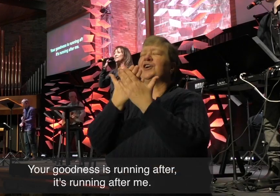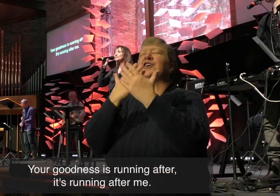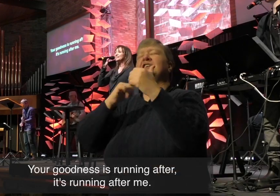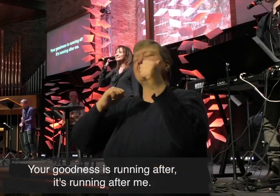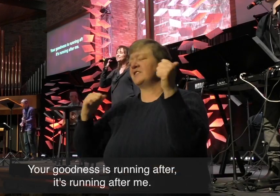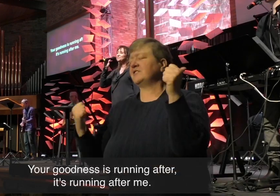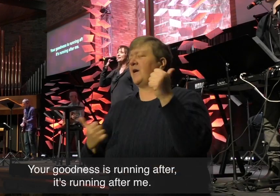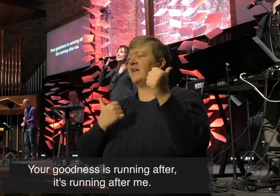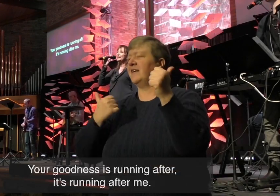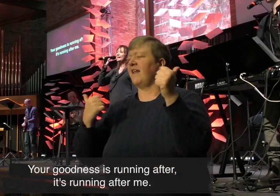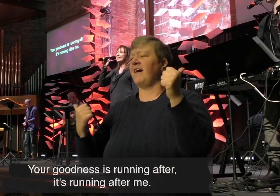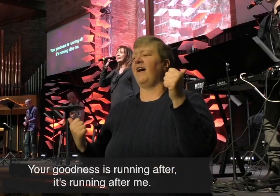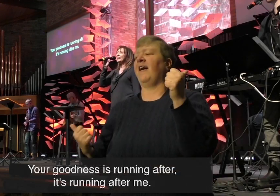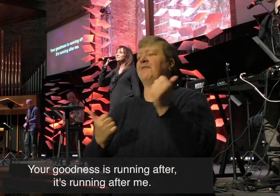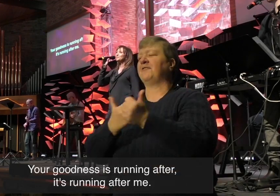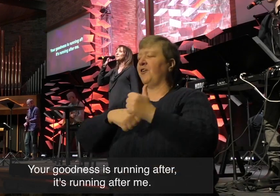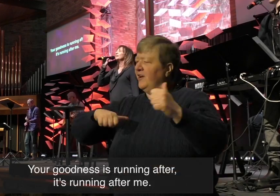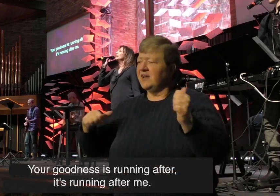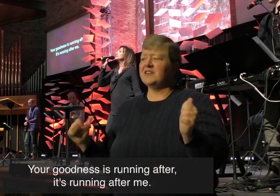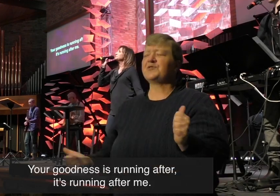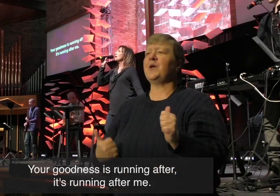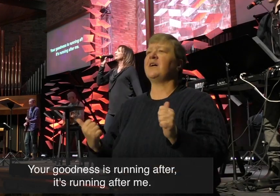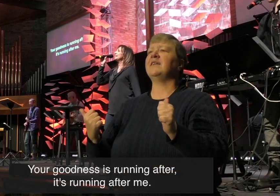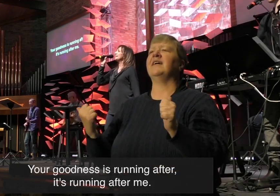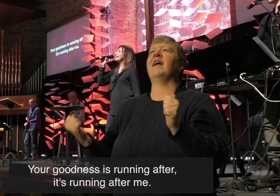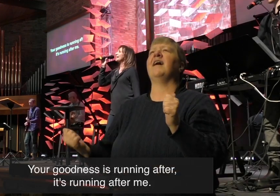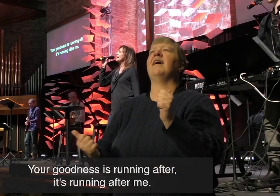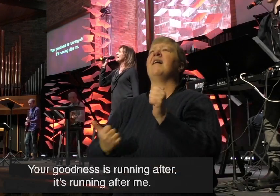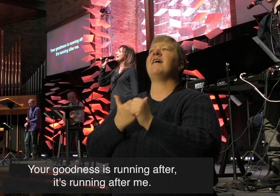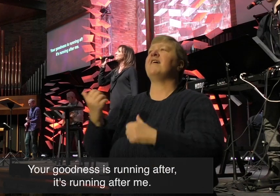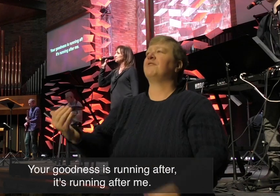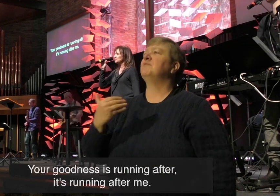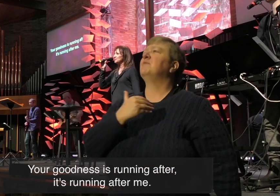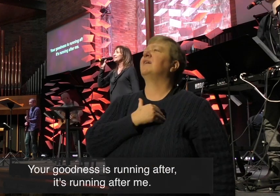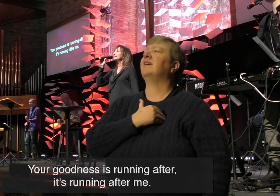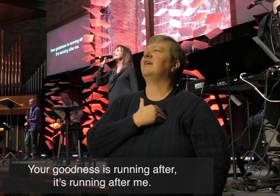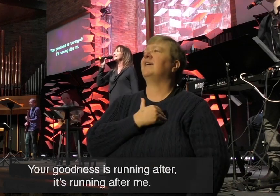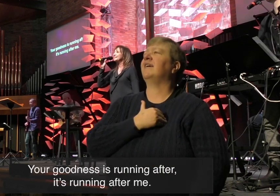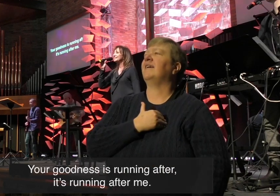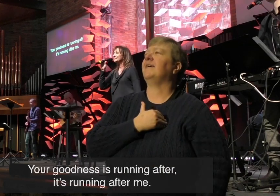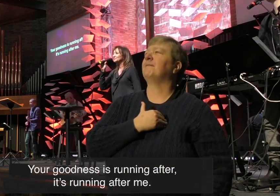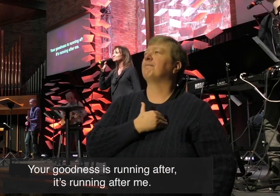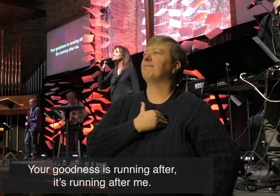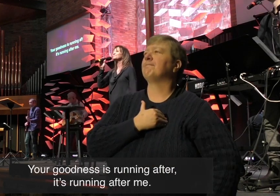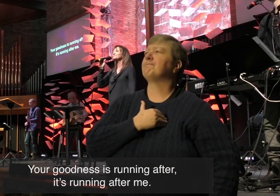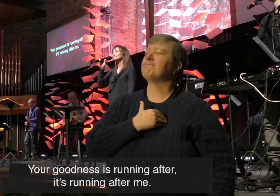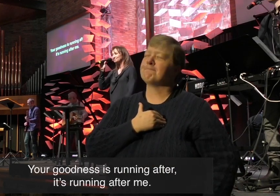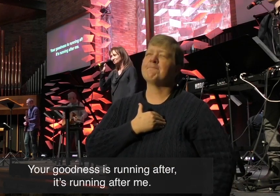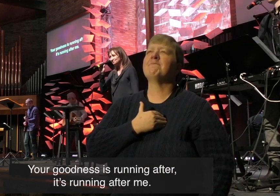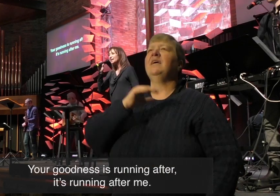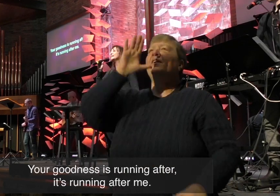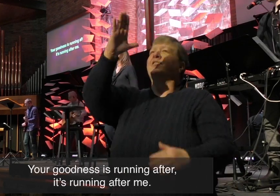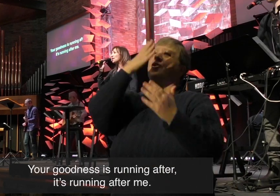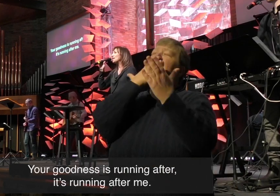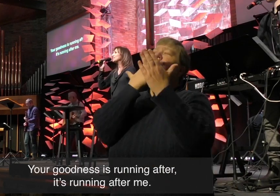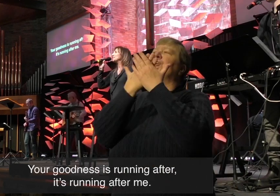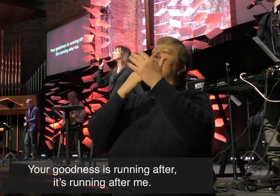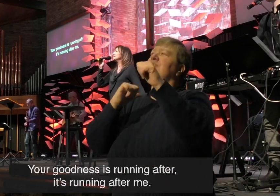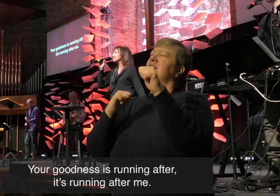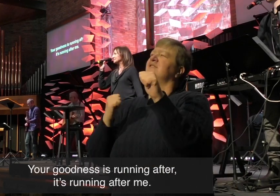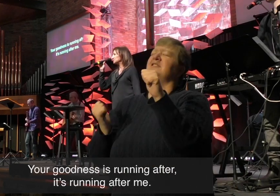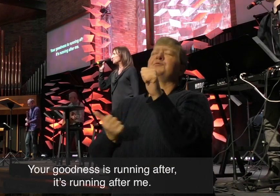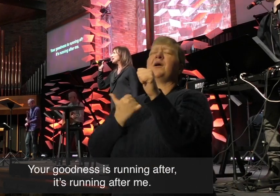Your goodness is running after, it's running after me. Sing it again, your goodness.